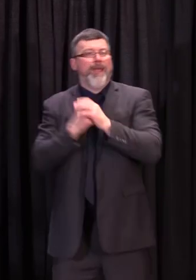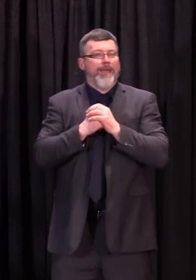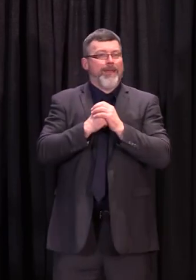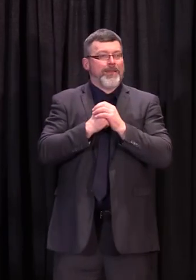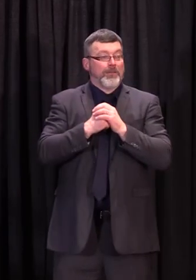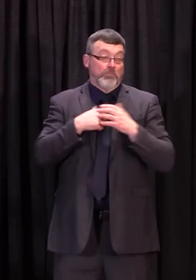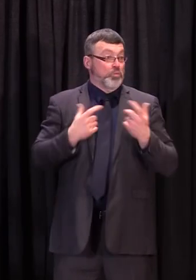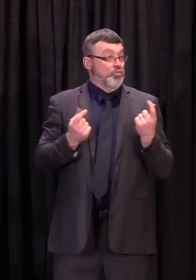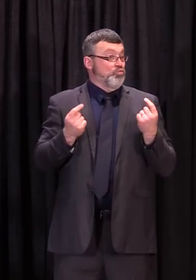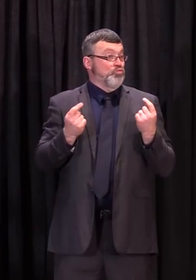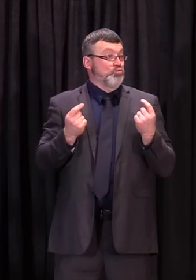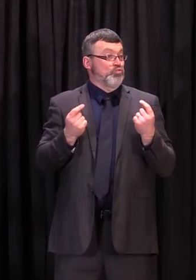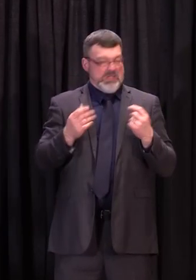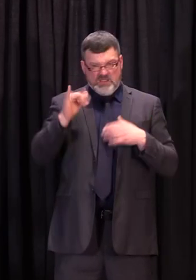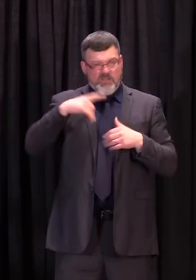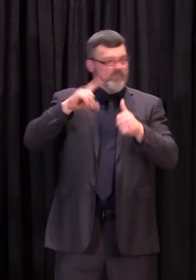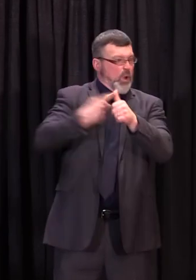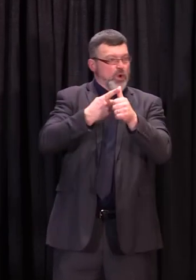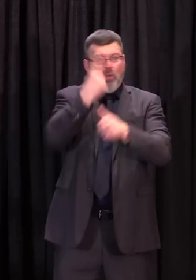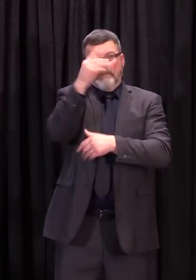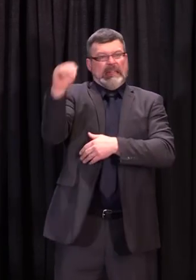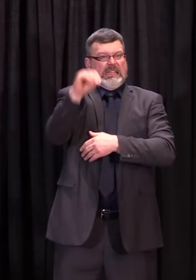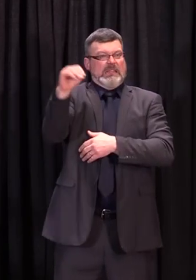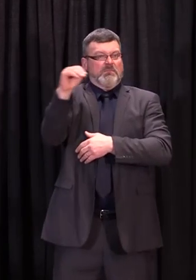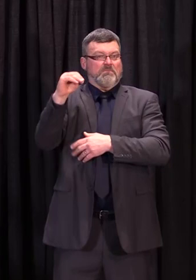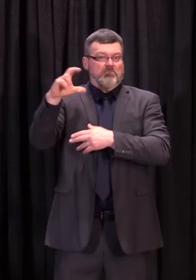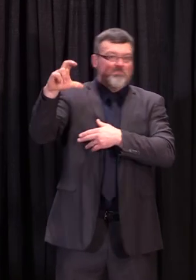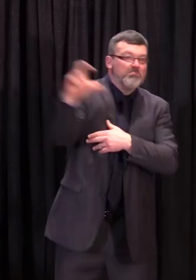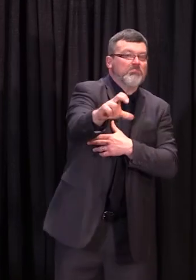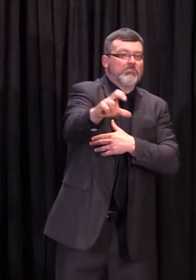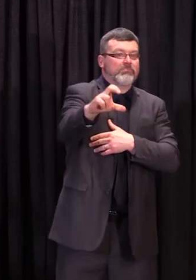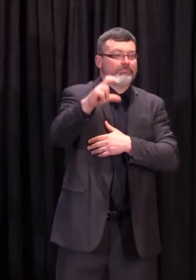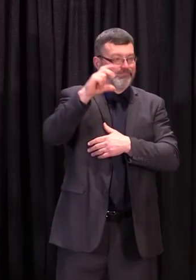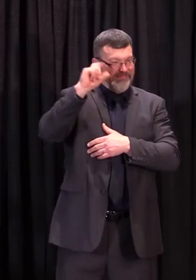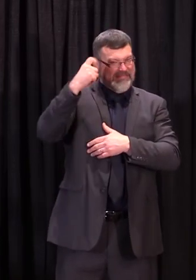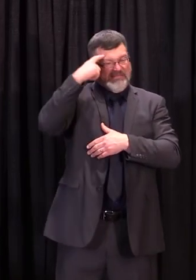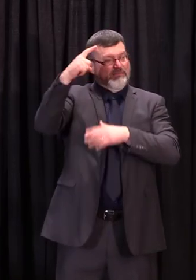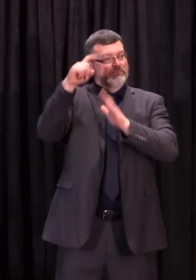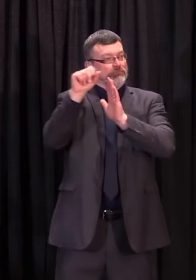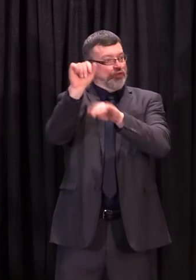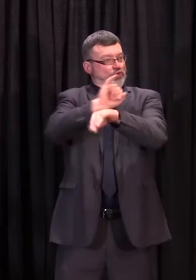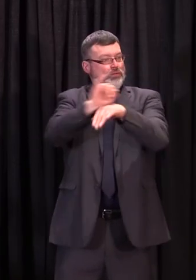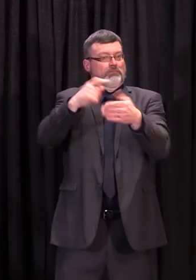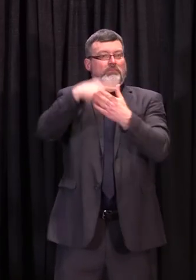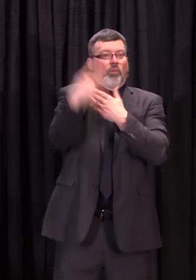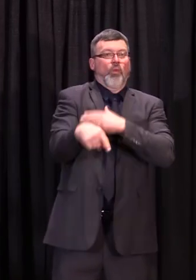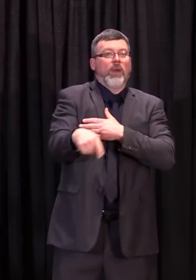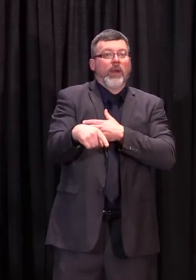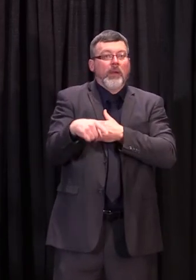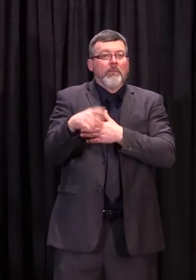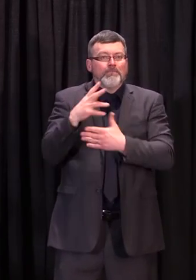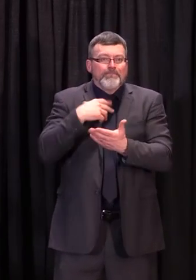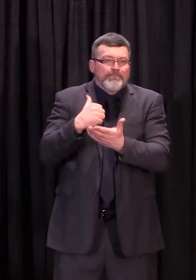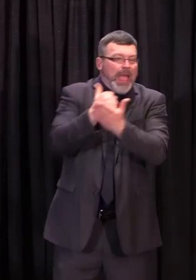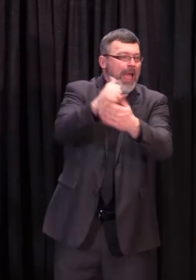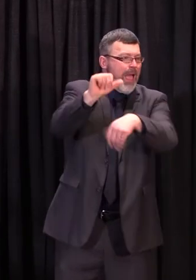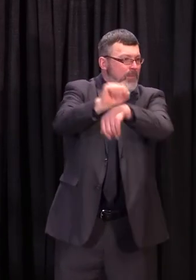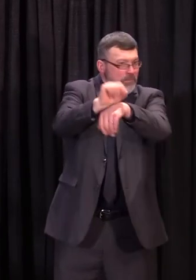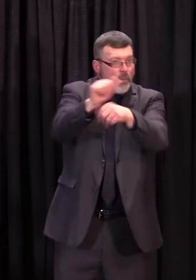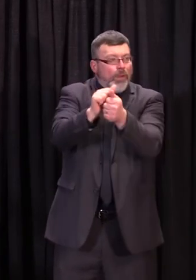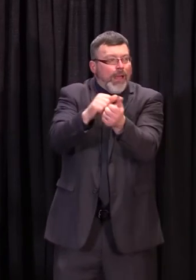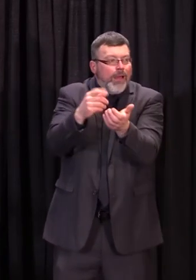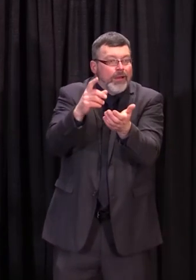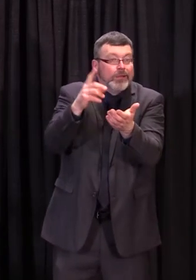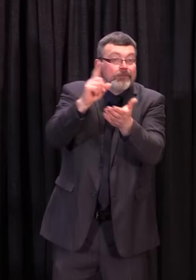to the state's internship program, assisting employers with wages and supporting workers who are learning new skills for a